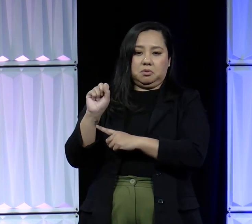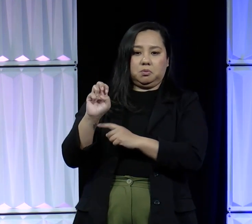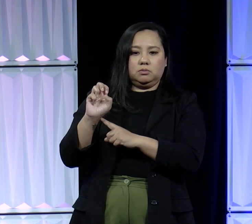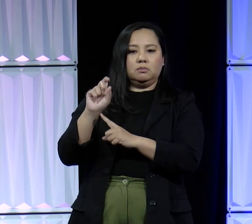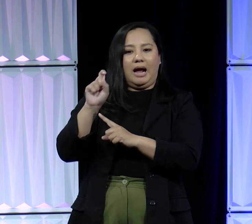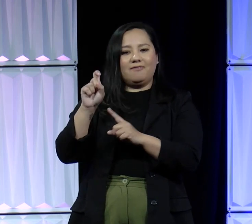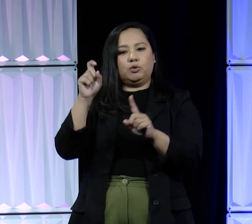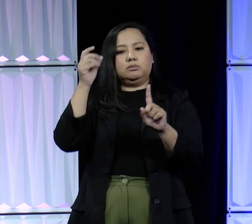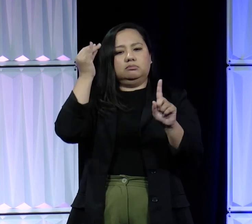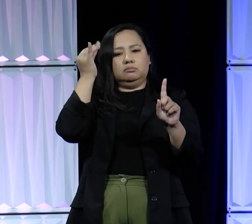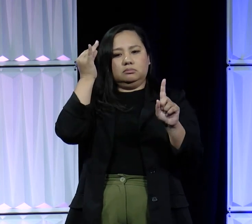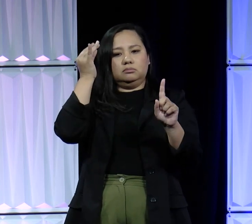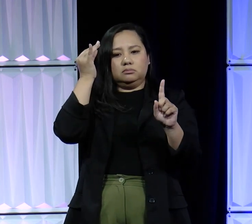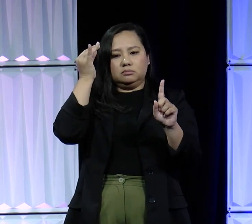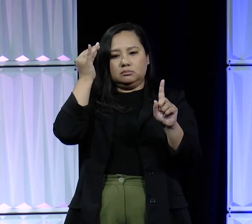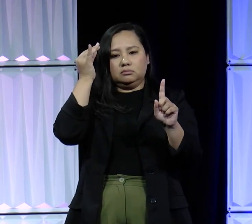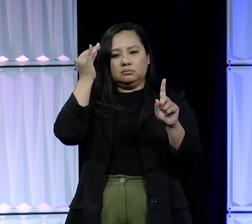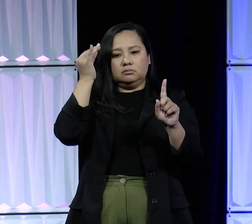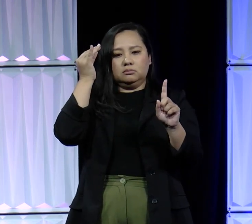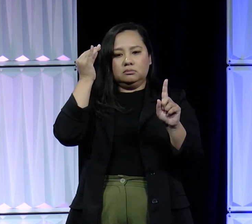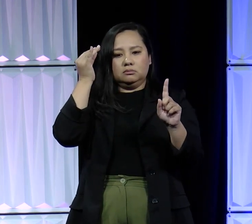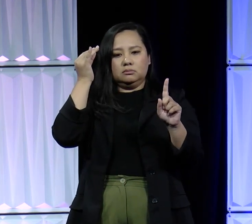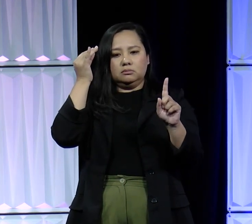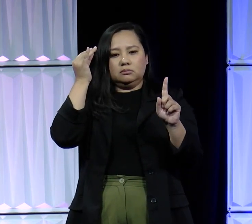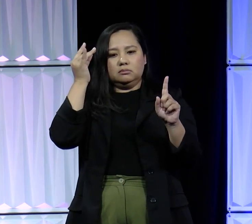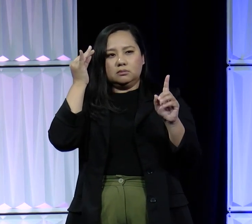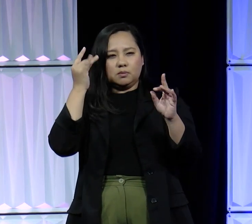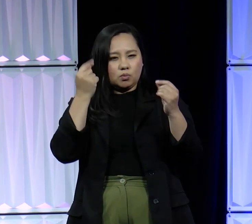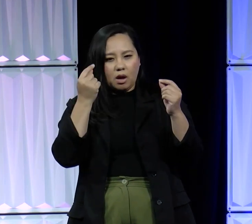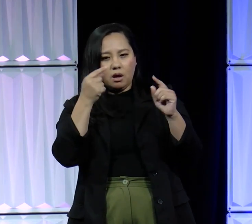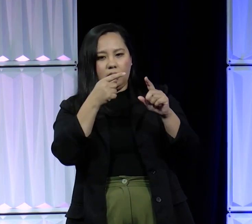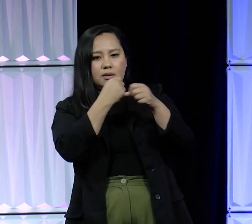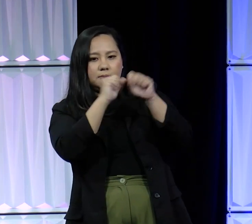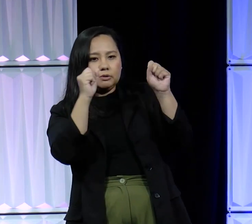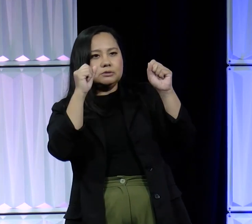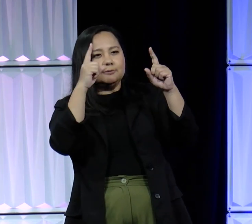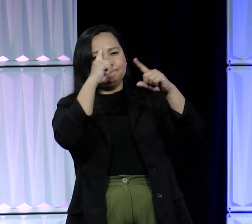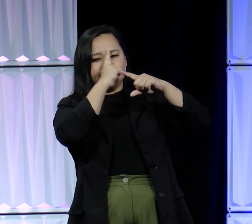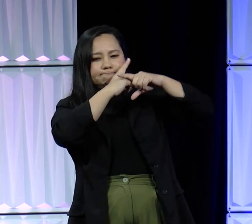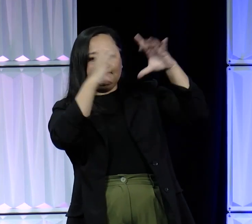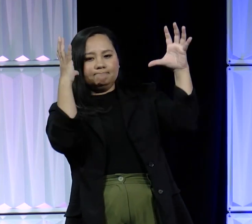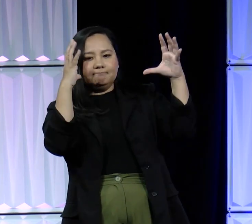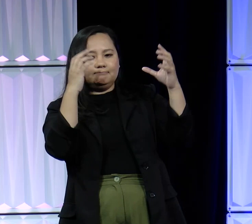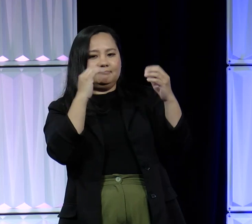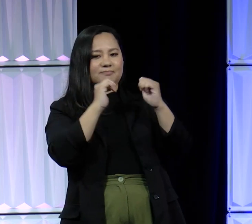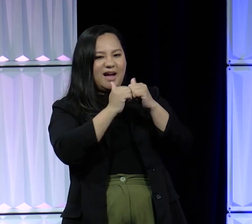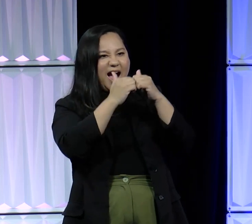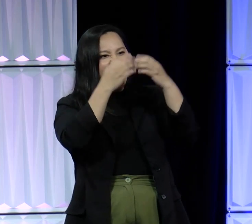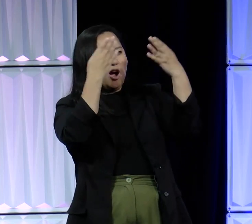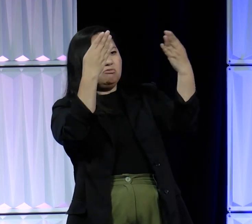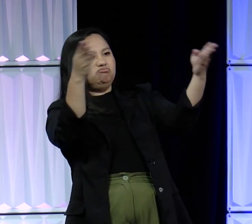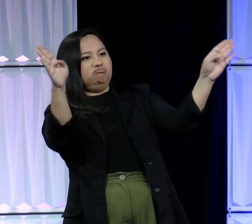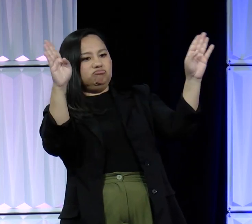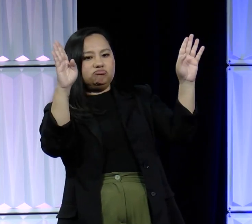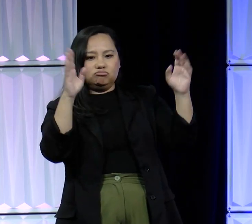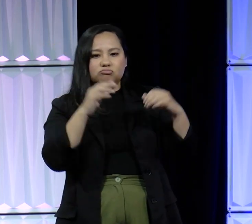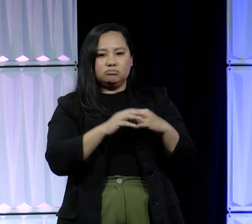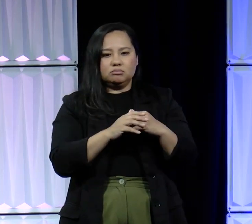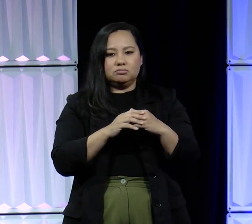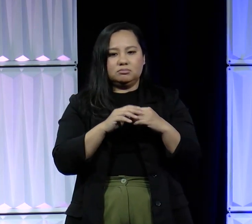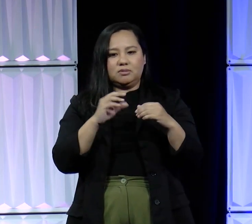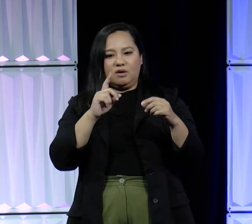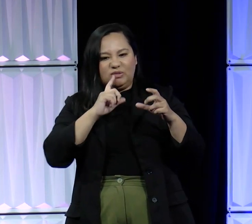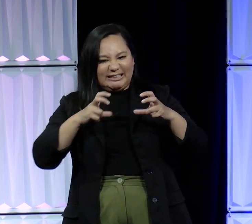liberate our imaginations, listen deeply to the children and communities least served by systems, and invest in people and